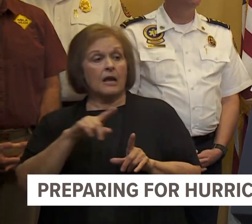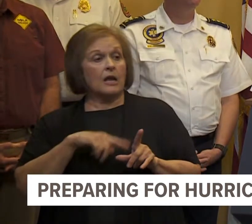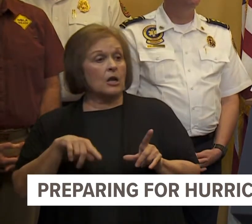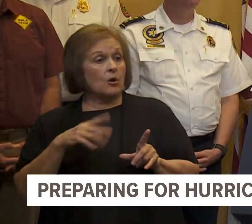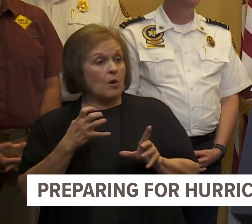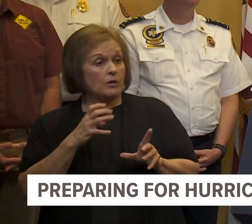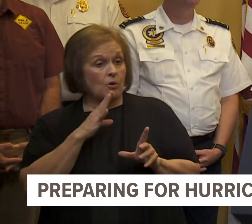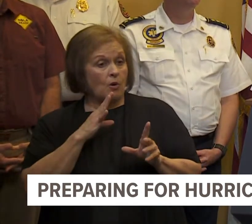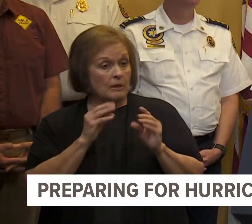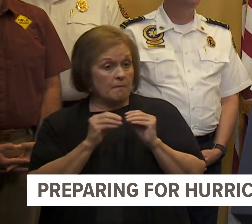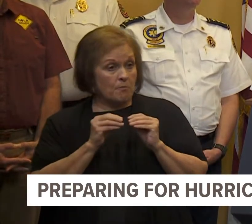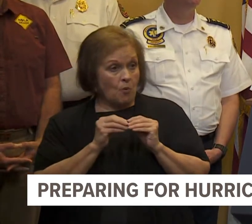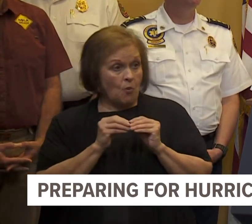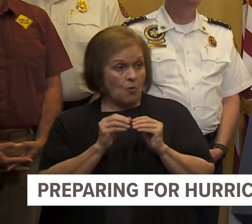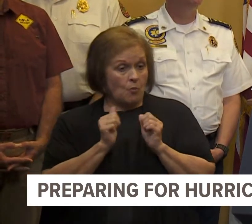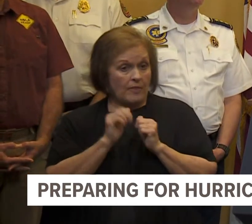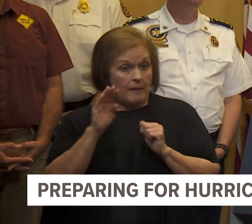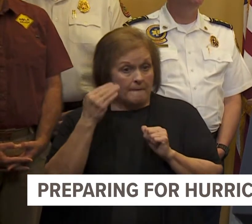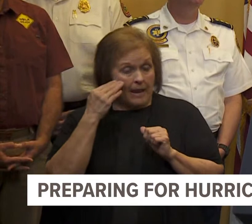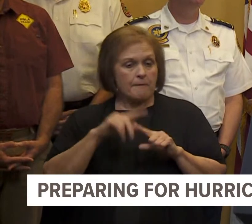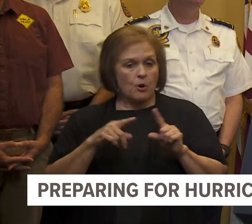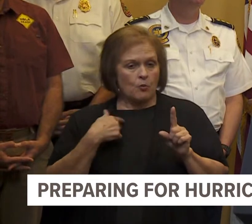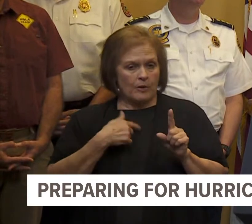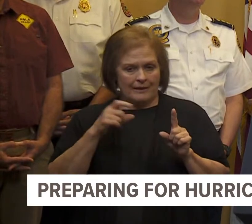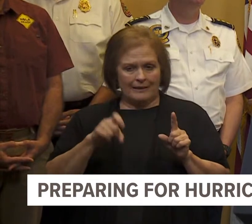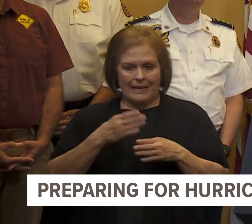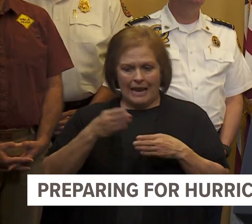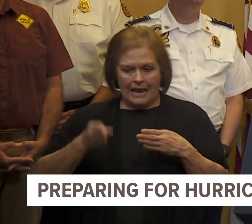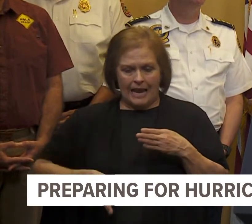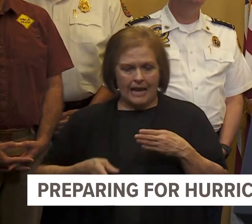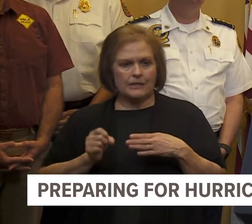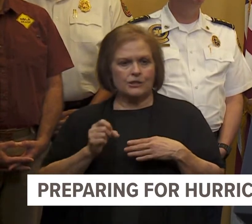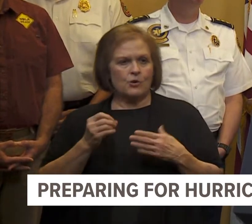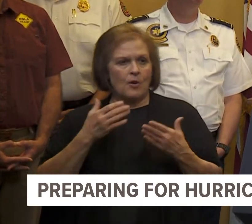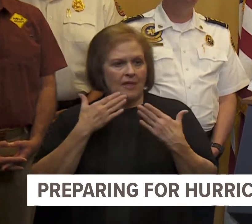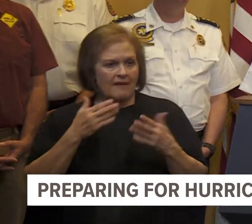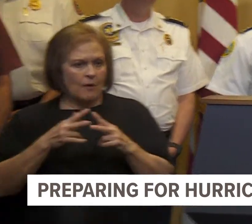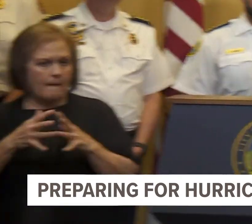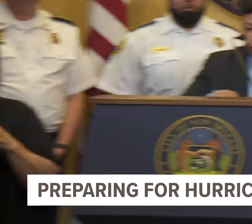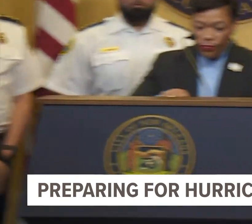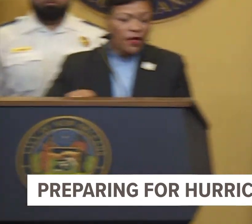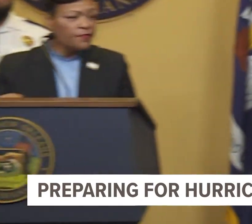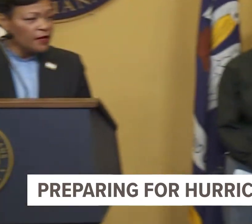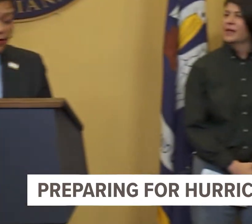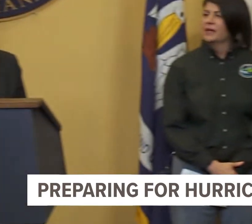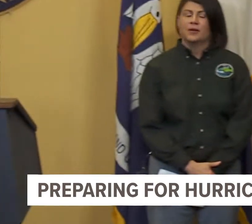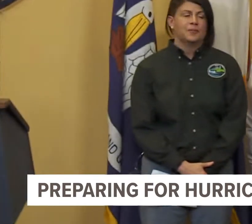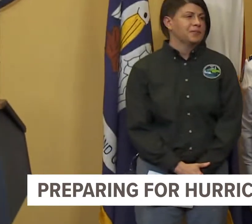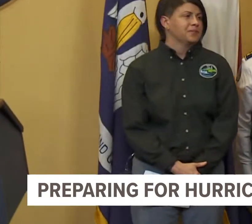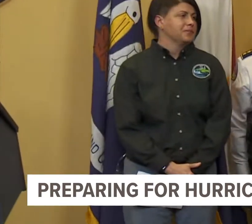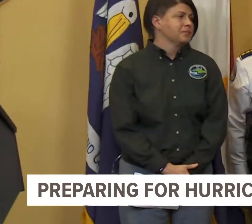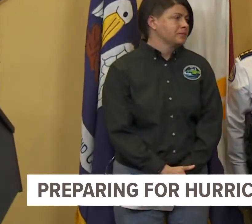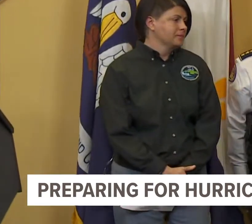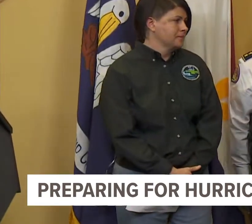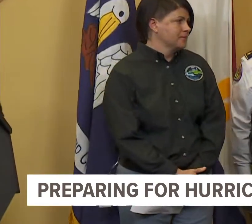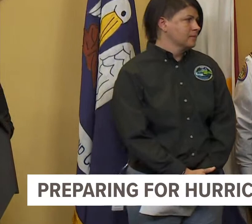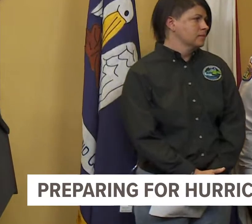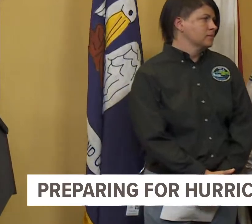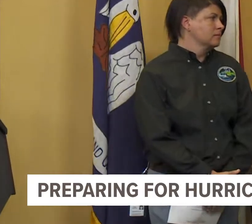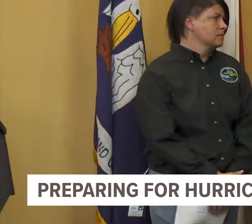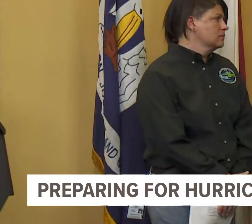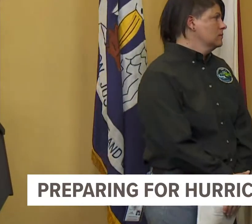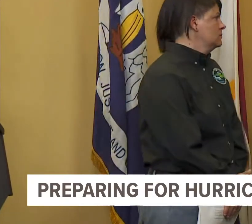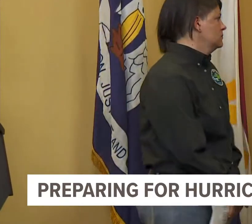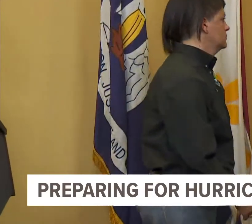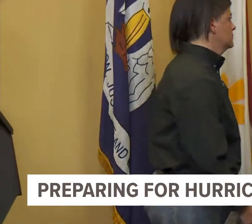available for y'all individually after, but we have to end things here. So thank y'all so much. Thank you very much.